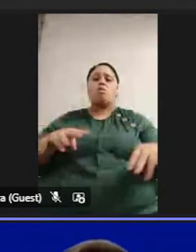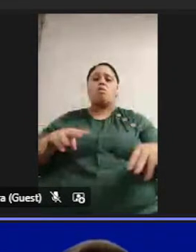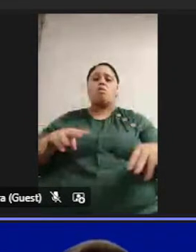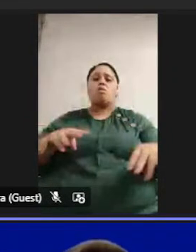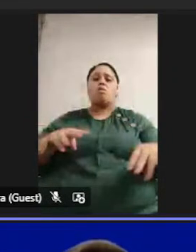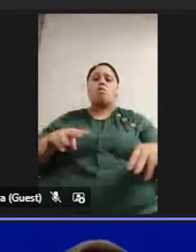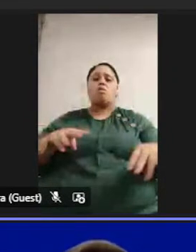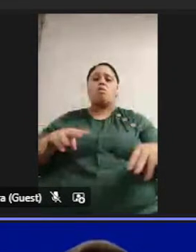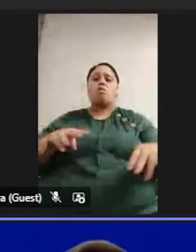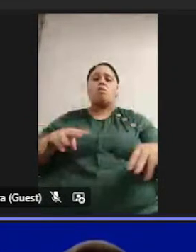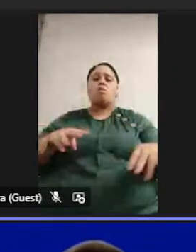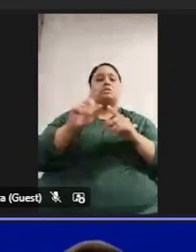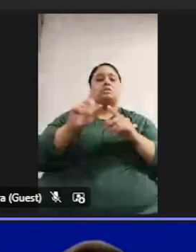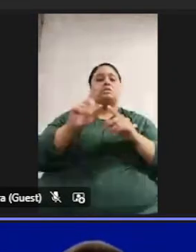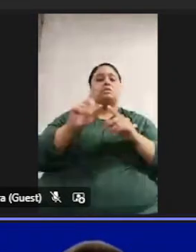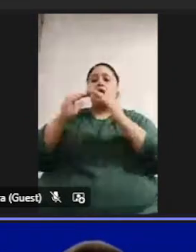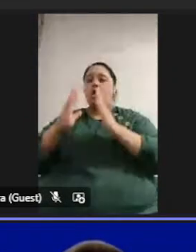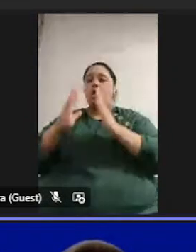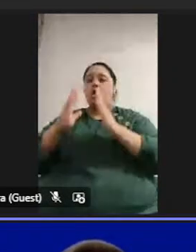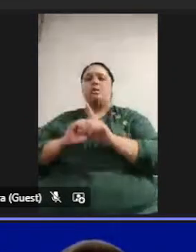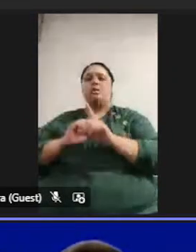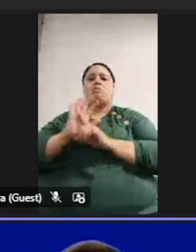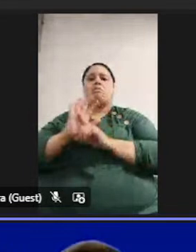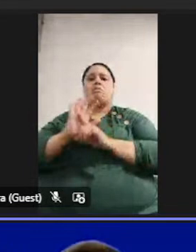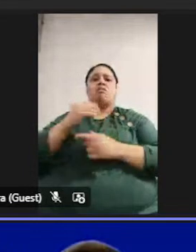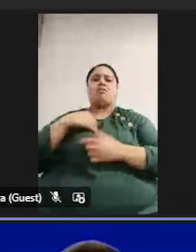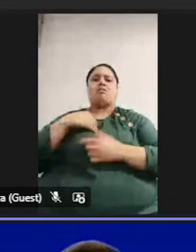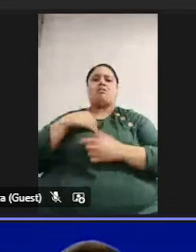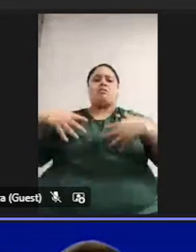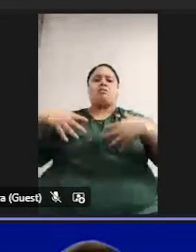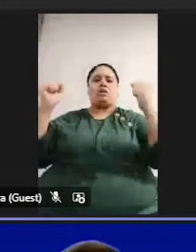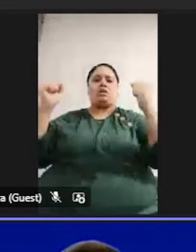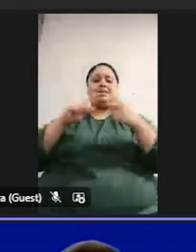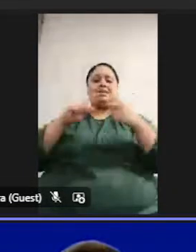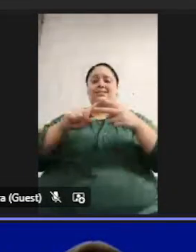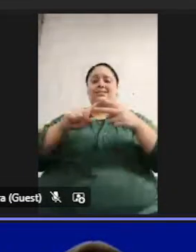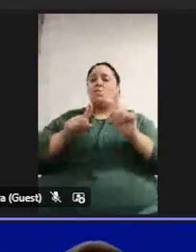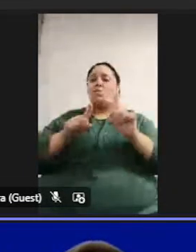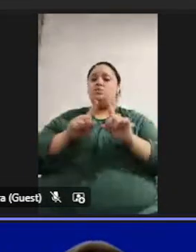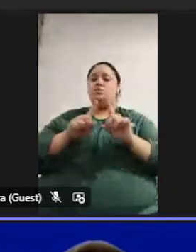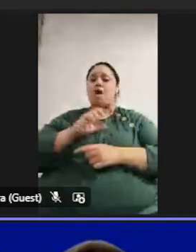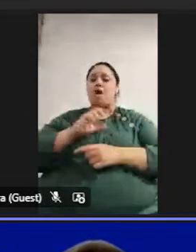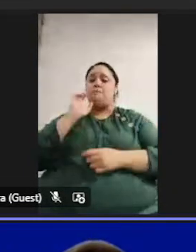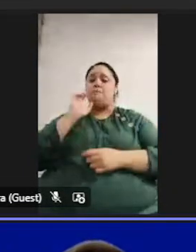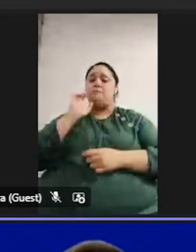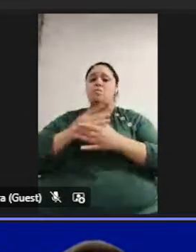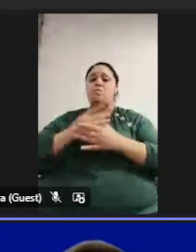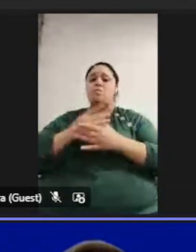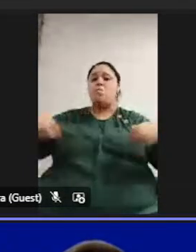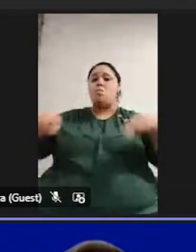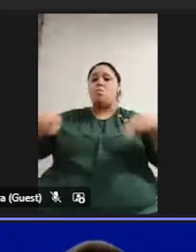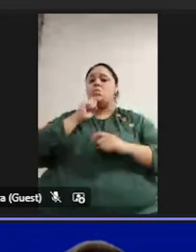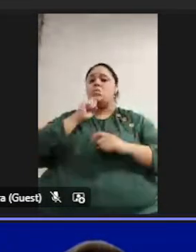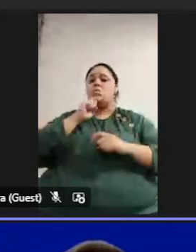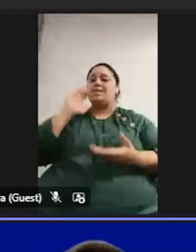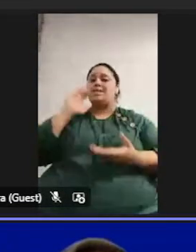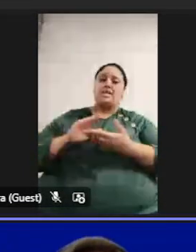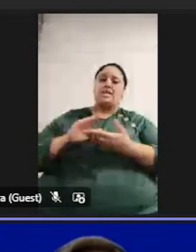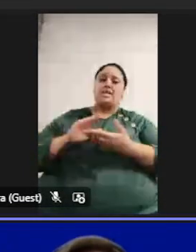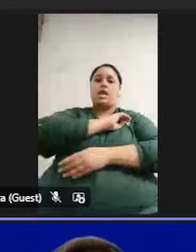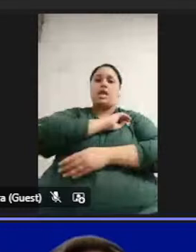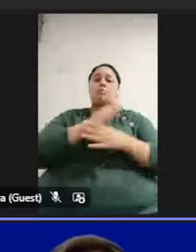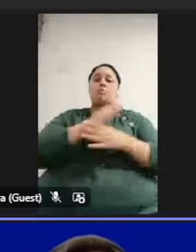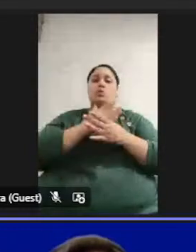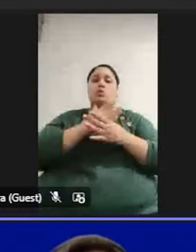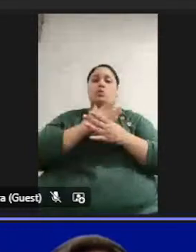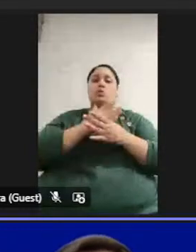load shedding. Secondly, because everyone's using less energy due to load shedding, municipalities